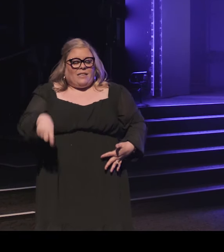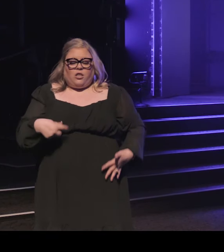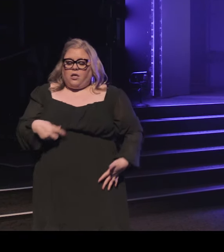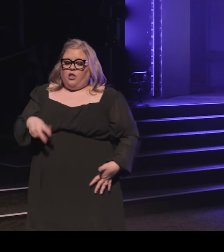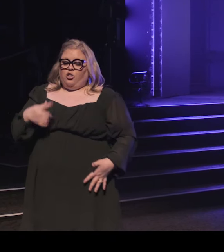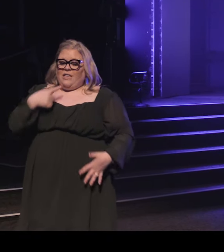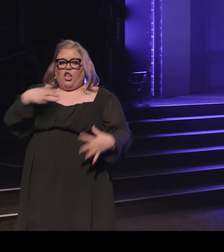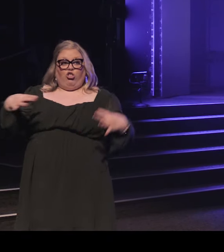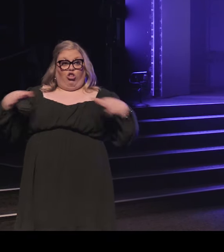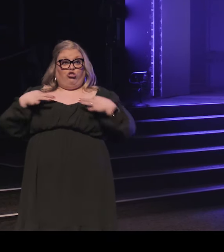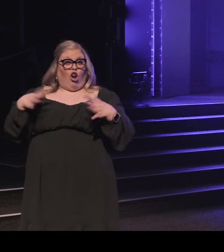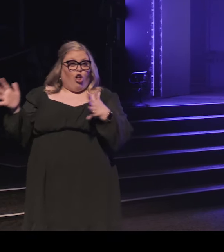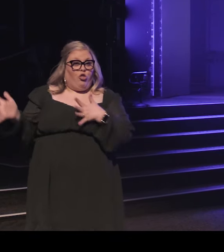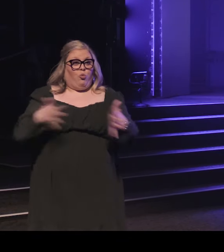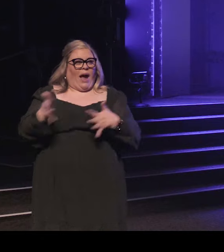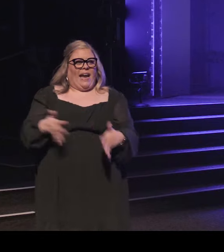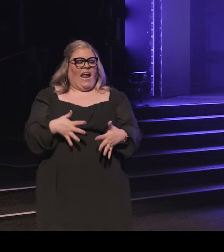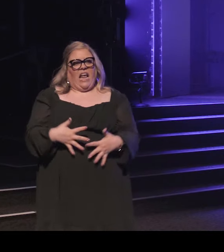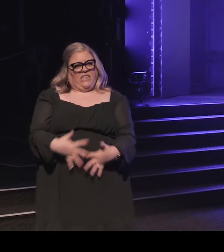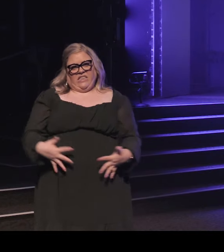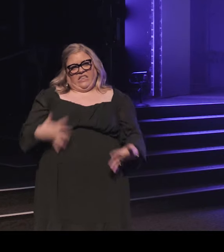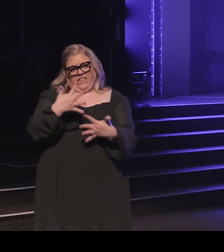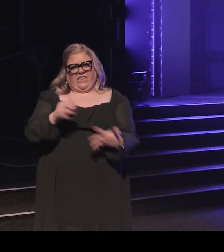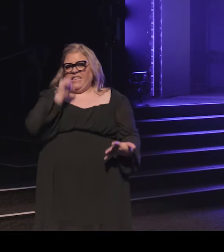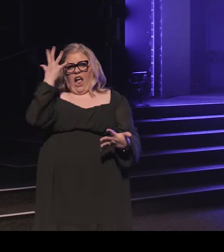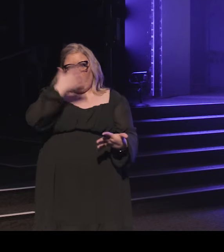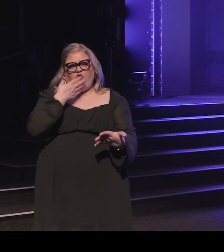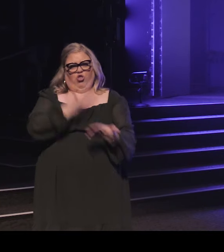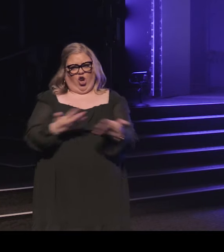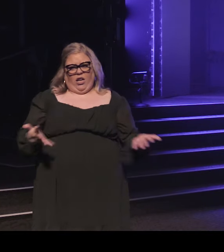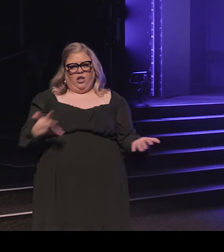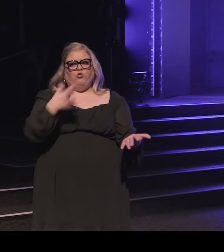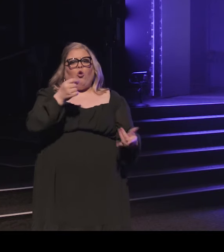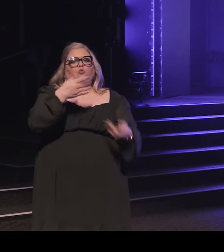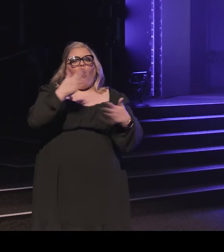said, the shirt, the wind is blowing and it's just not a good look. So you need to remember to suck in.